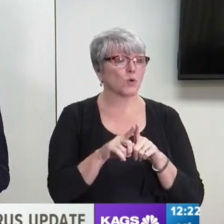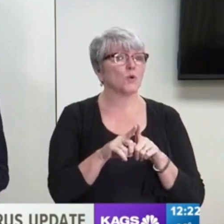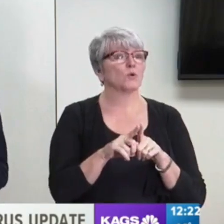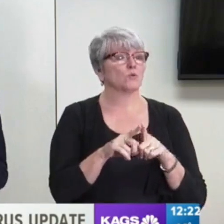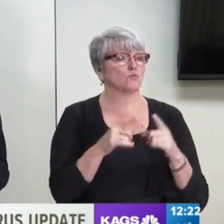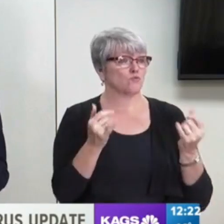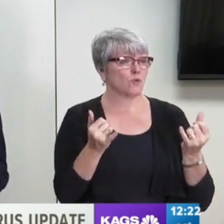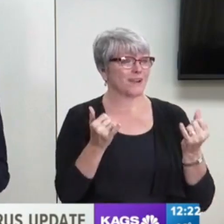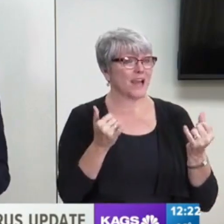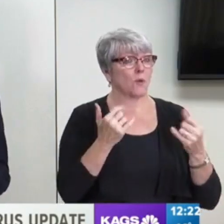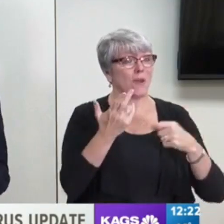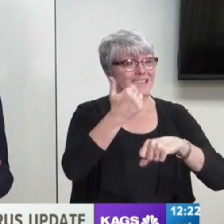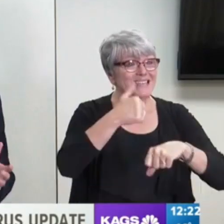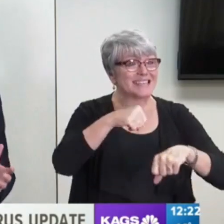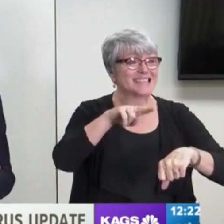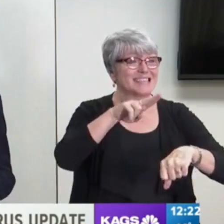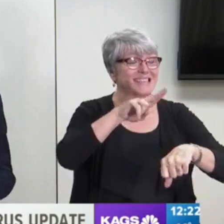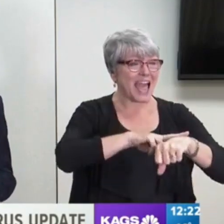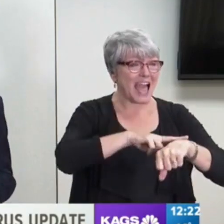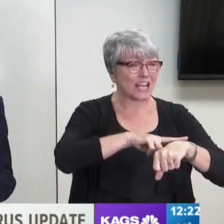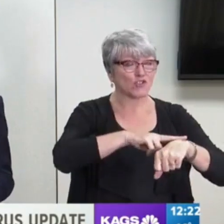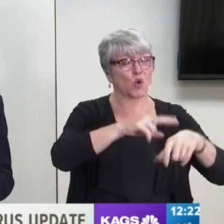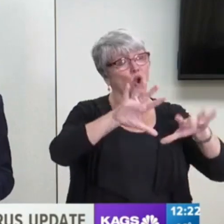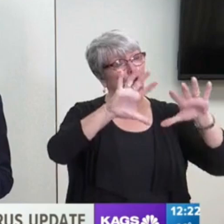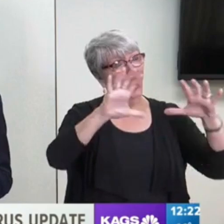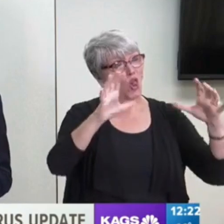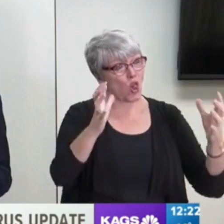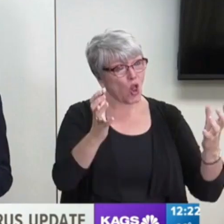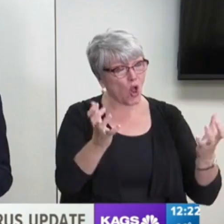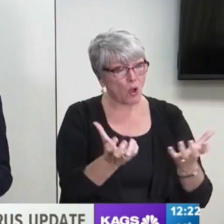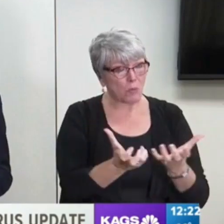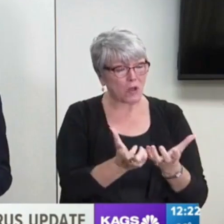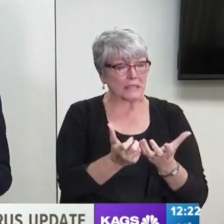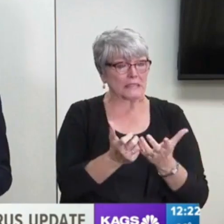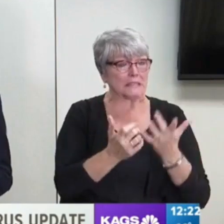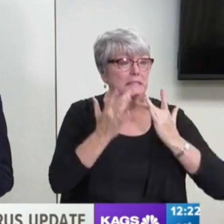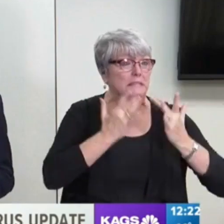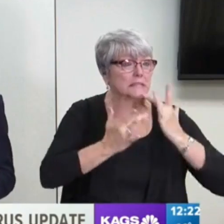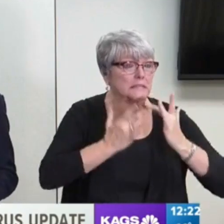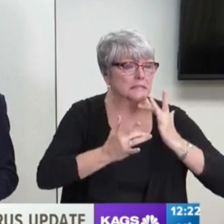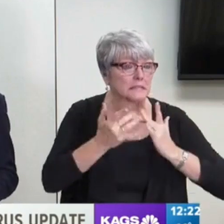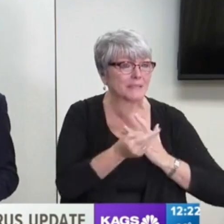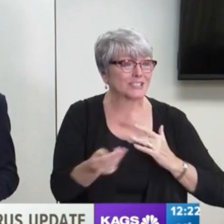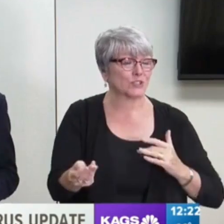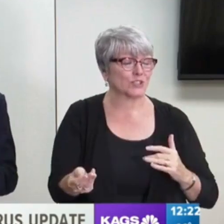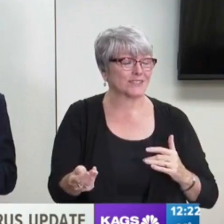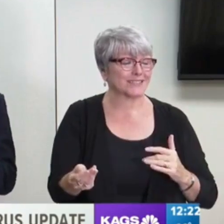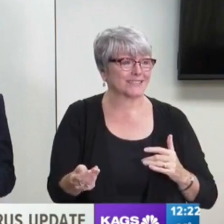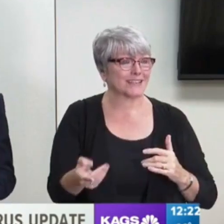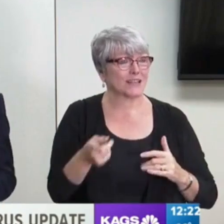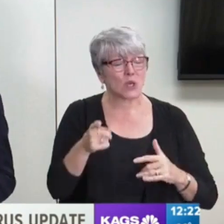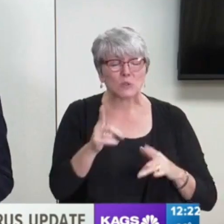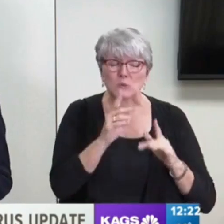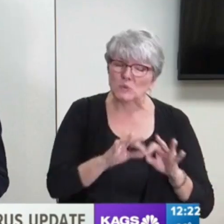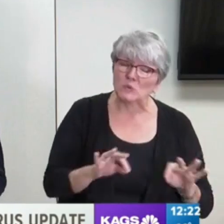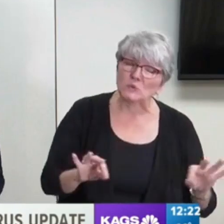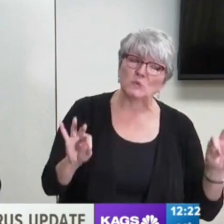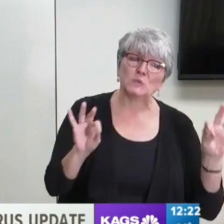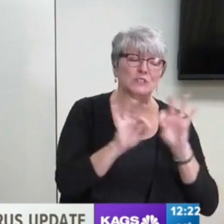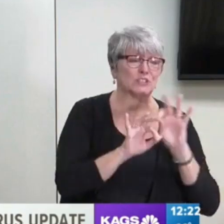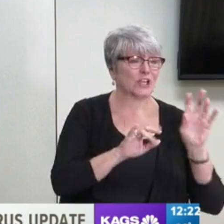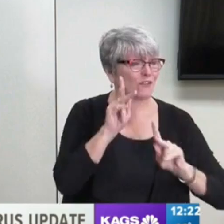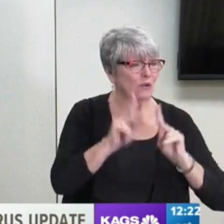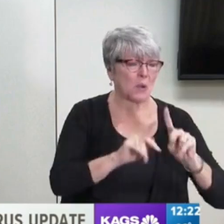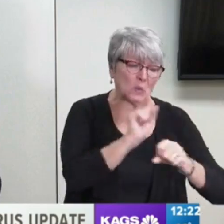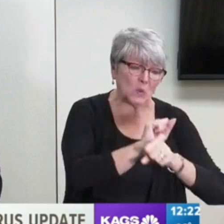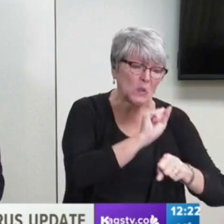have a national, really global shortage of these materials. These materials are essential for those on the